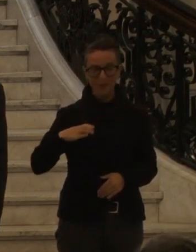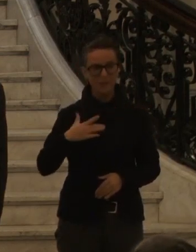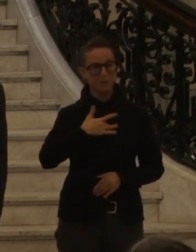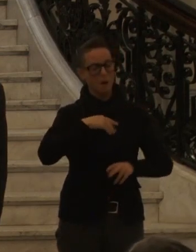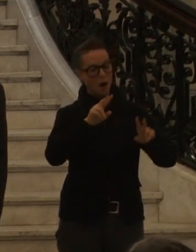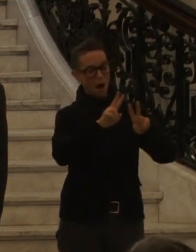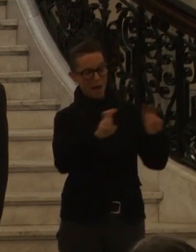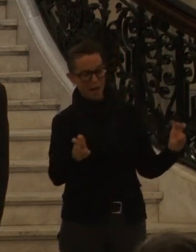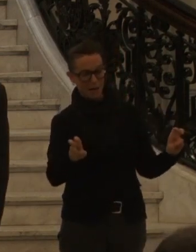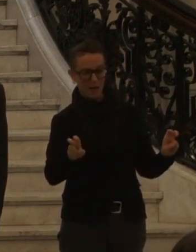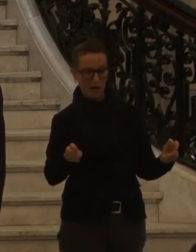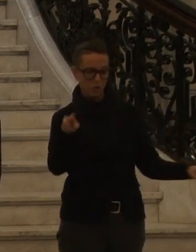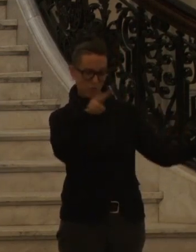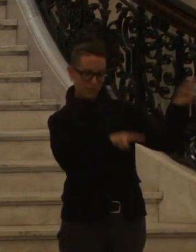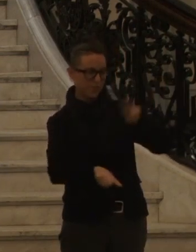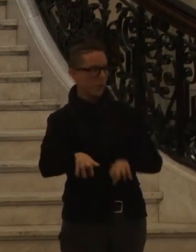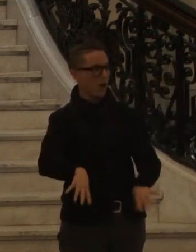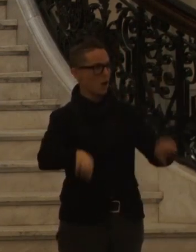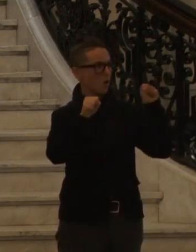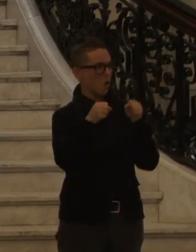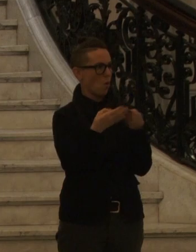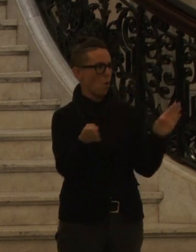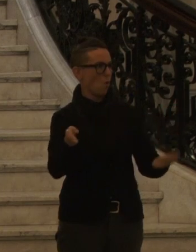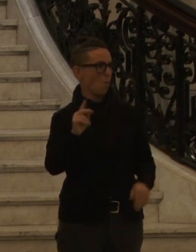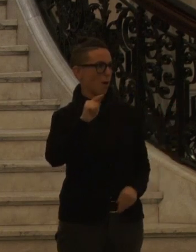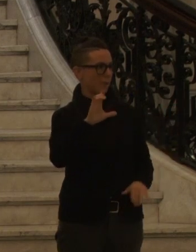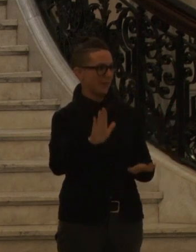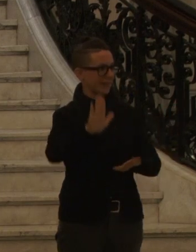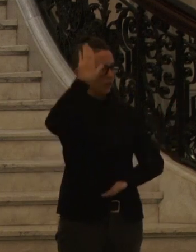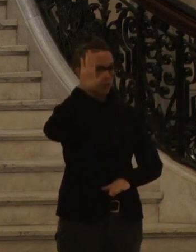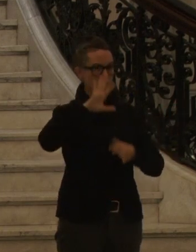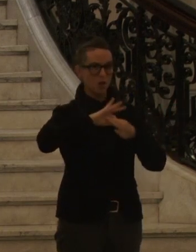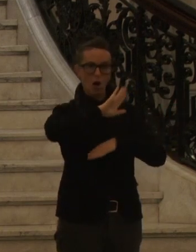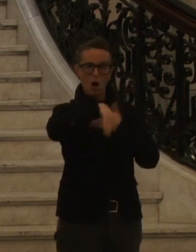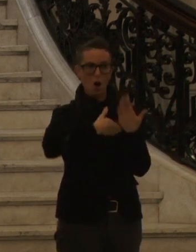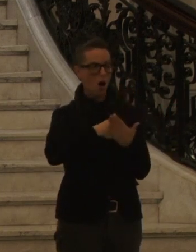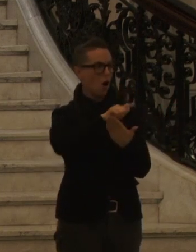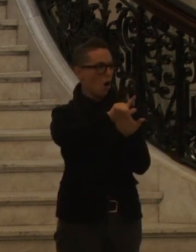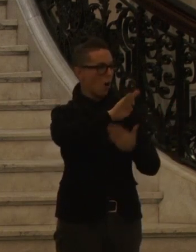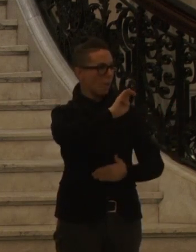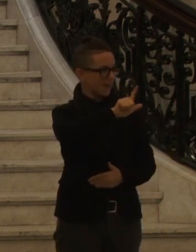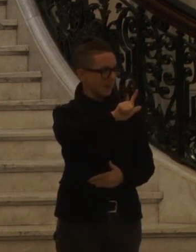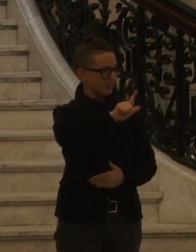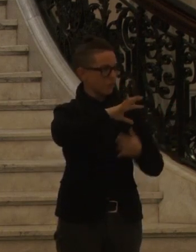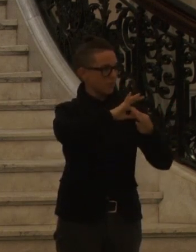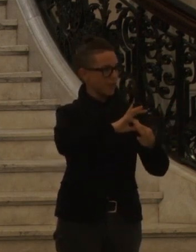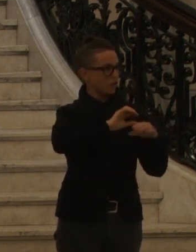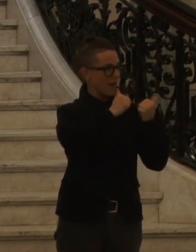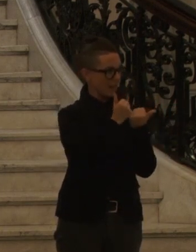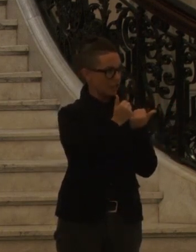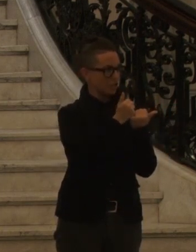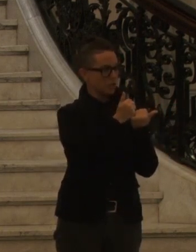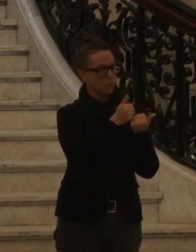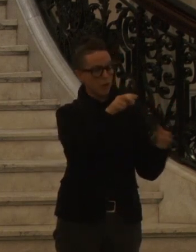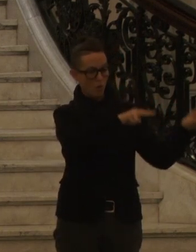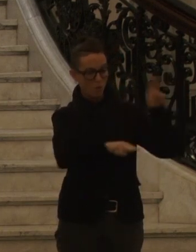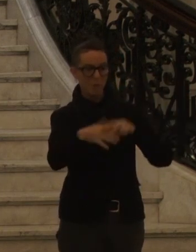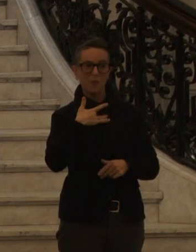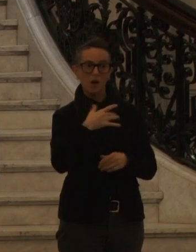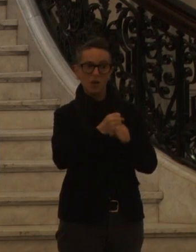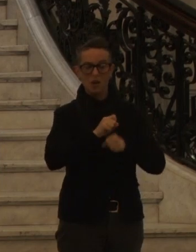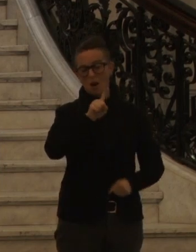and hold public hearings on all related bills on the agencies that we oversee. And we get about